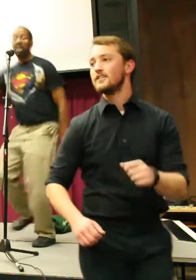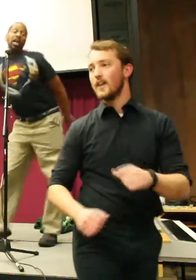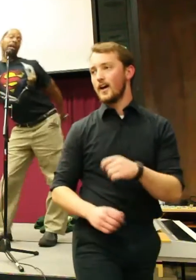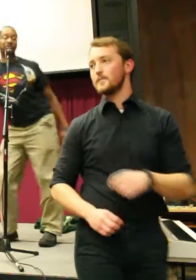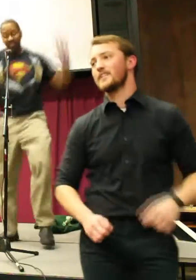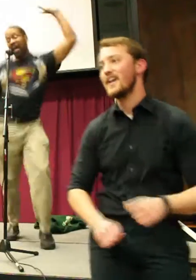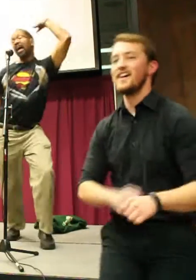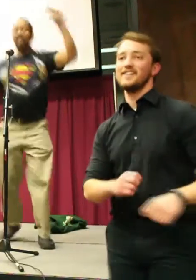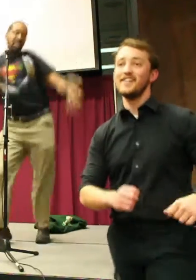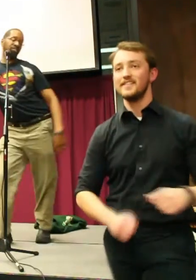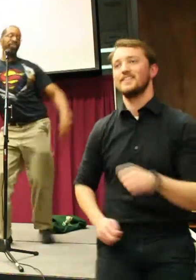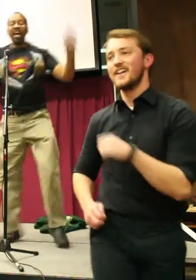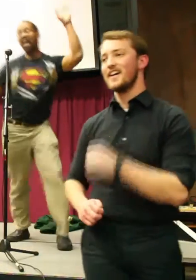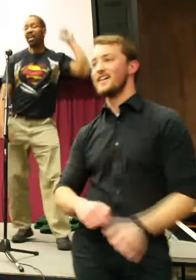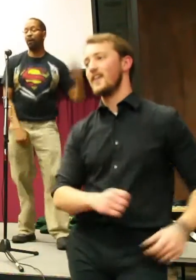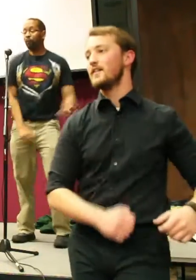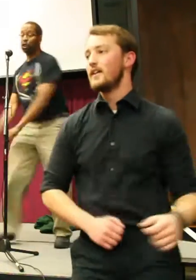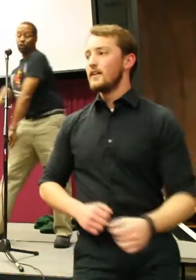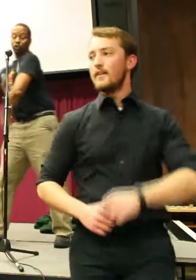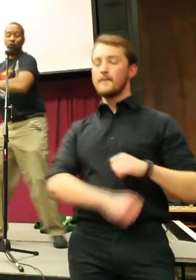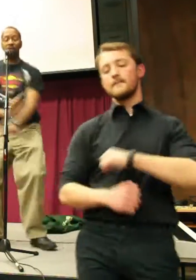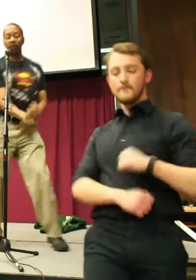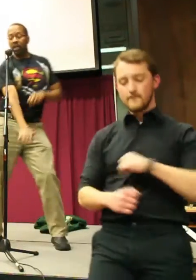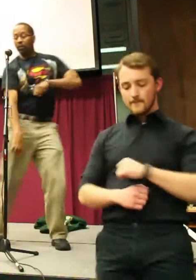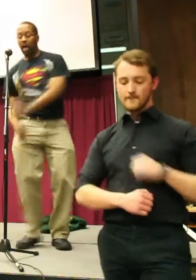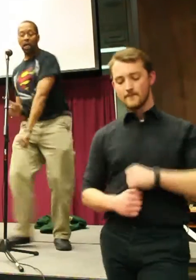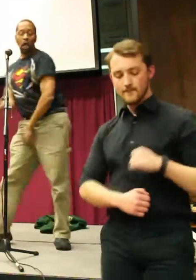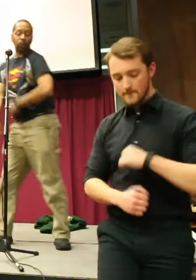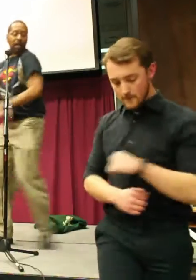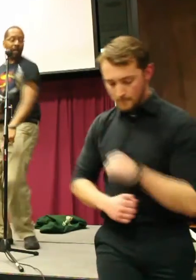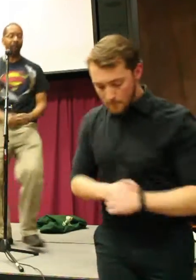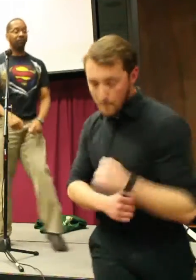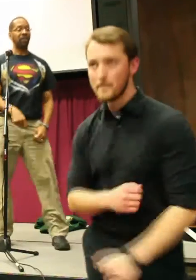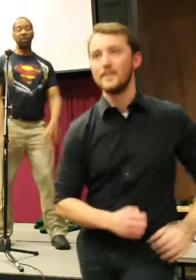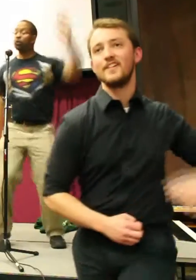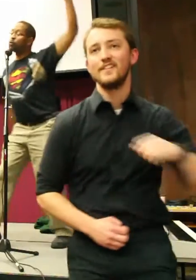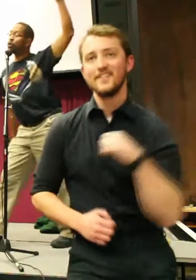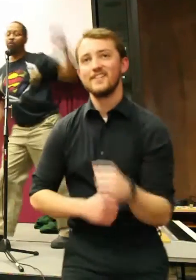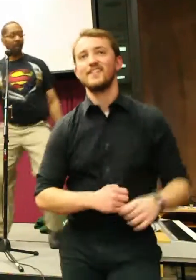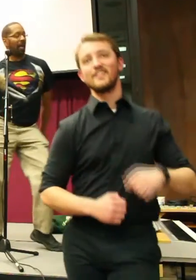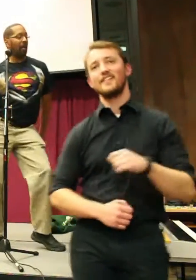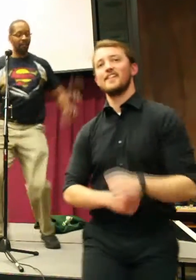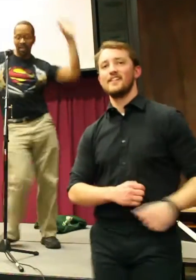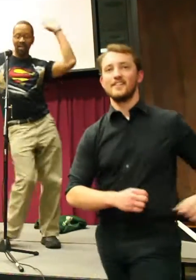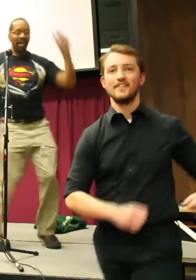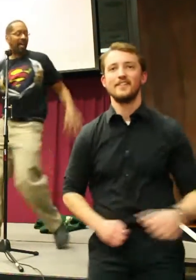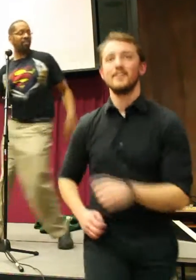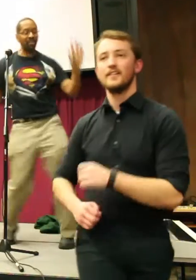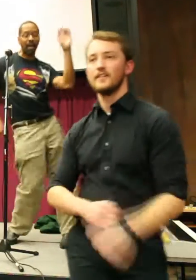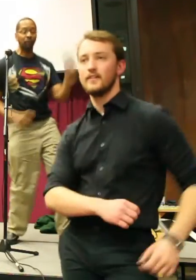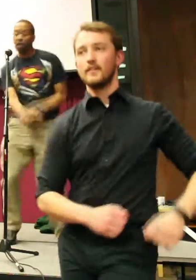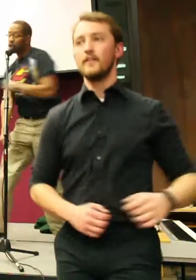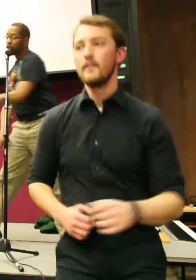everybody. Upside, inside, out. Living La Vida Loca. Come on in